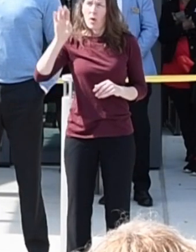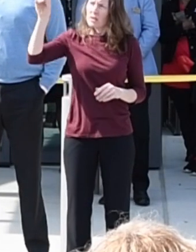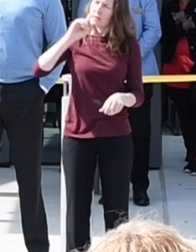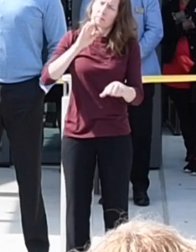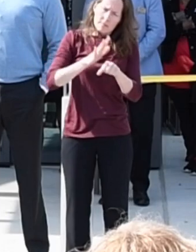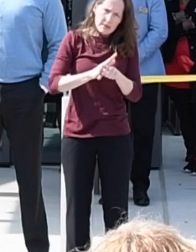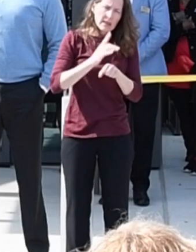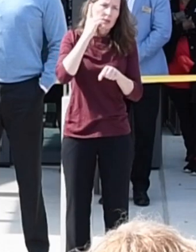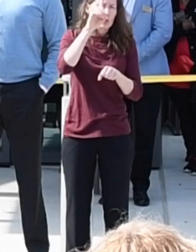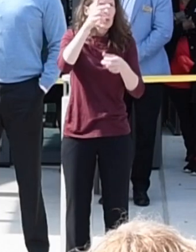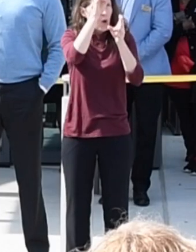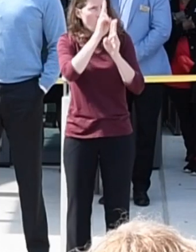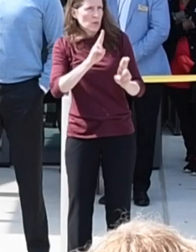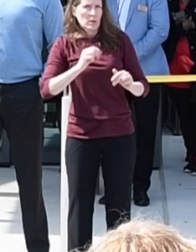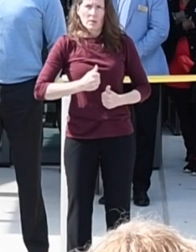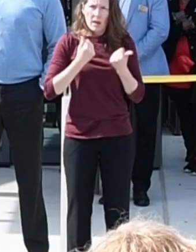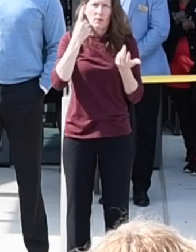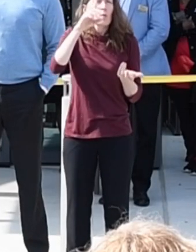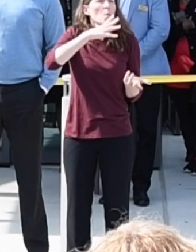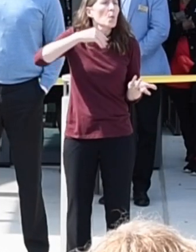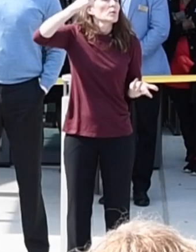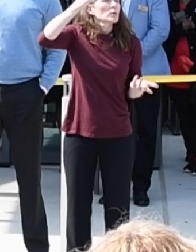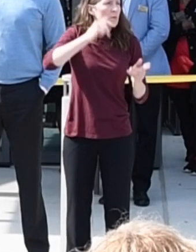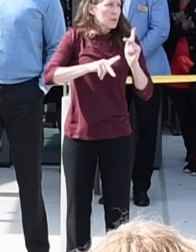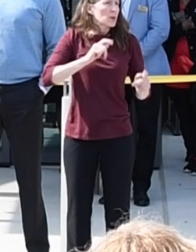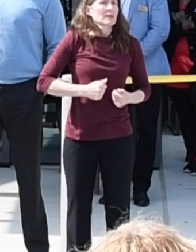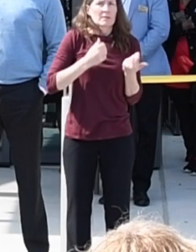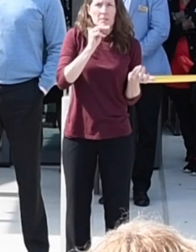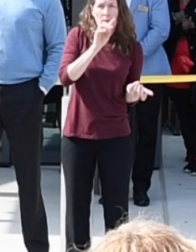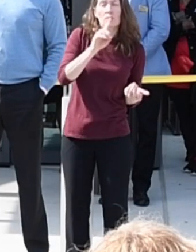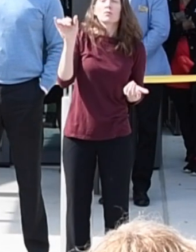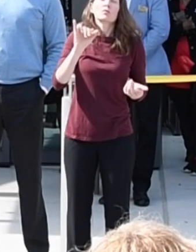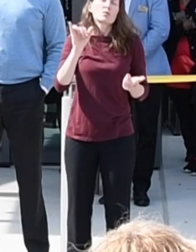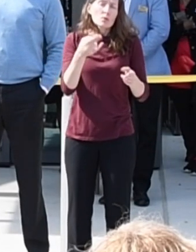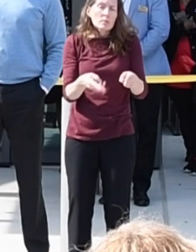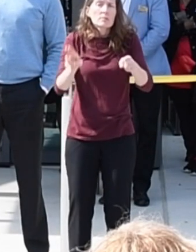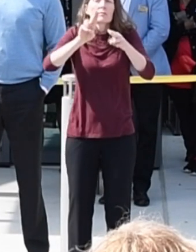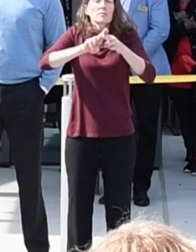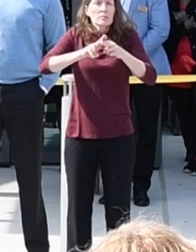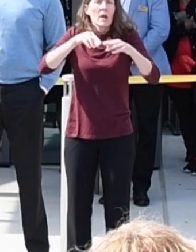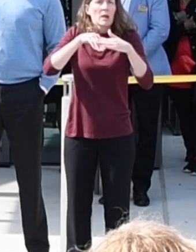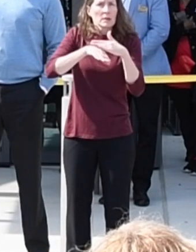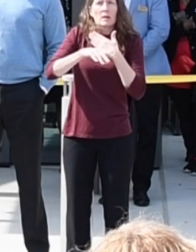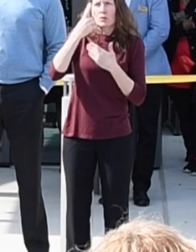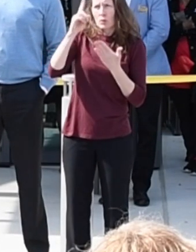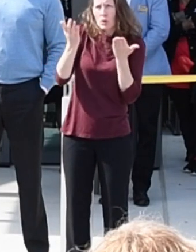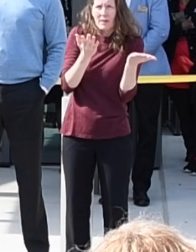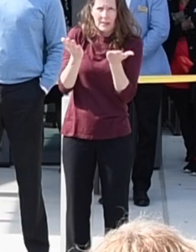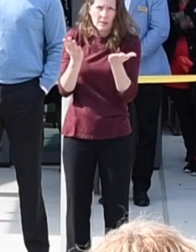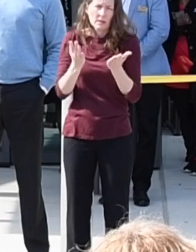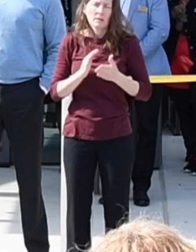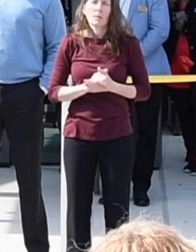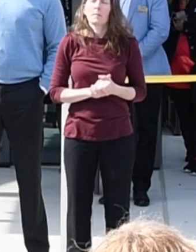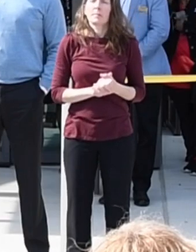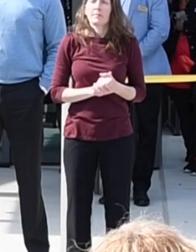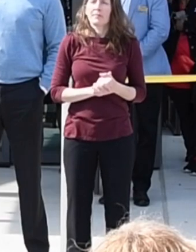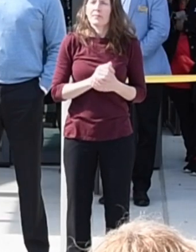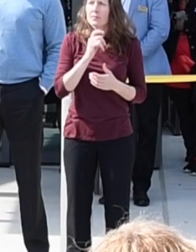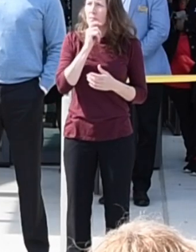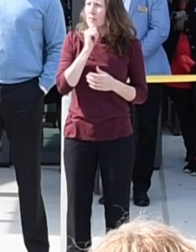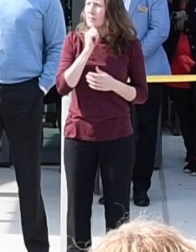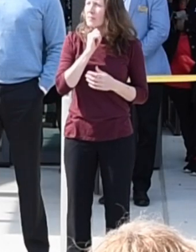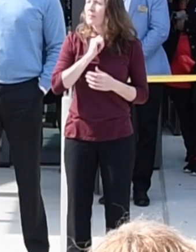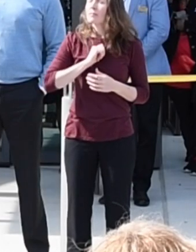older Marylanders and to expand access to services. And recently, the